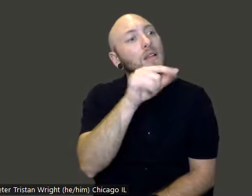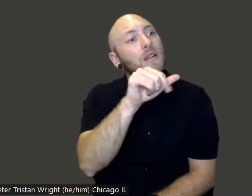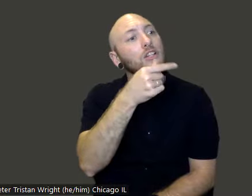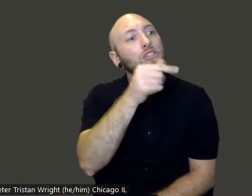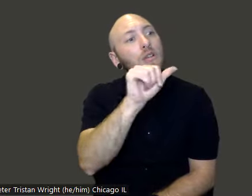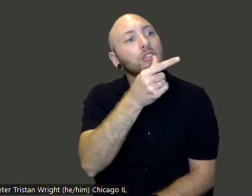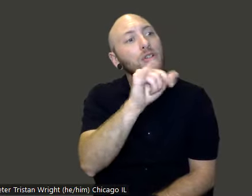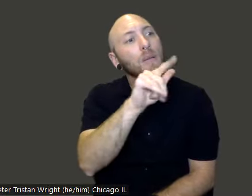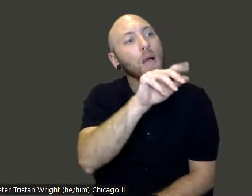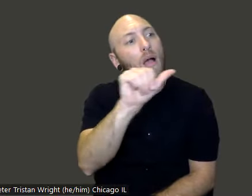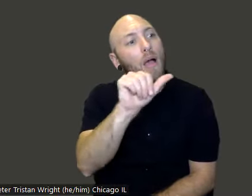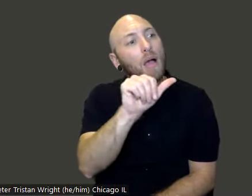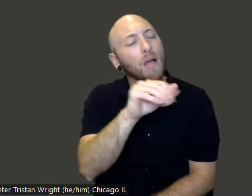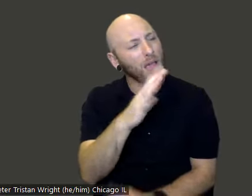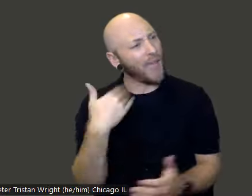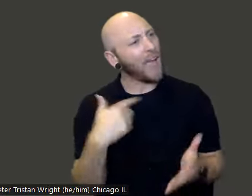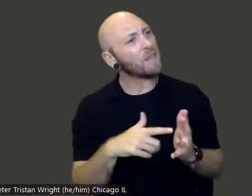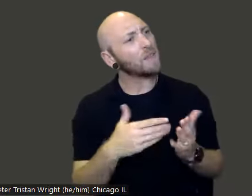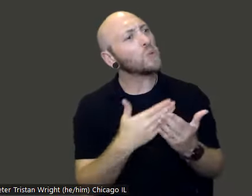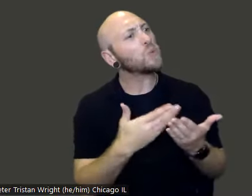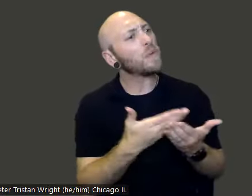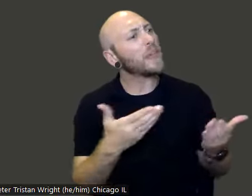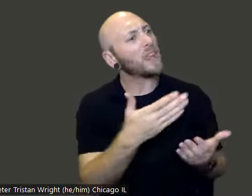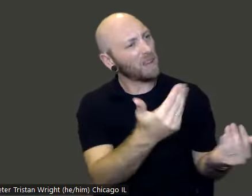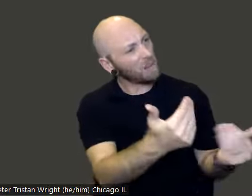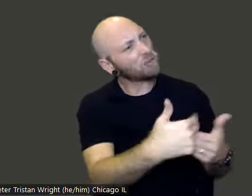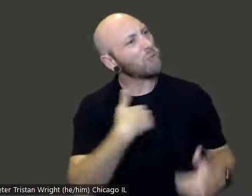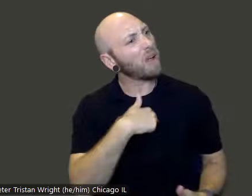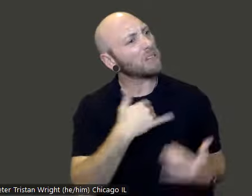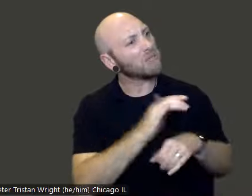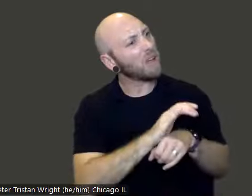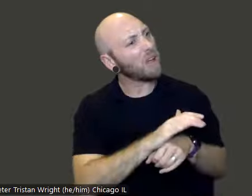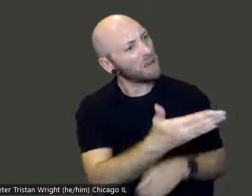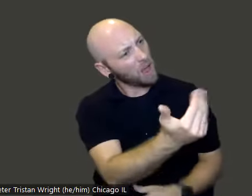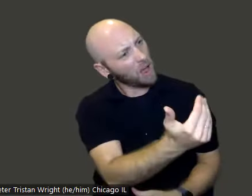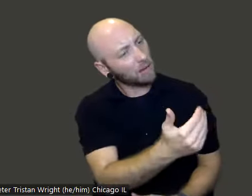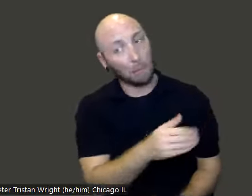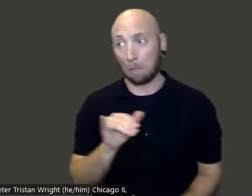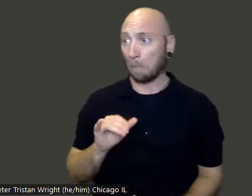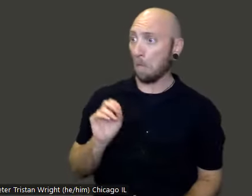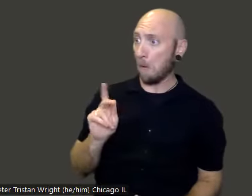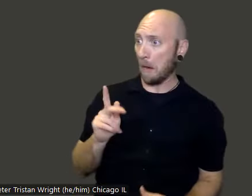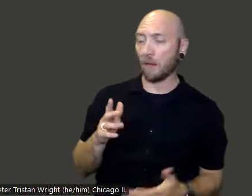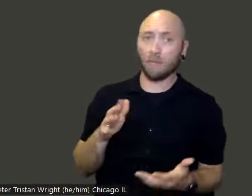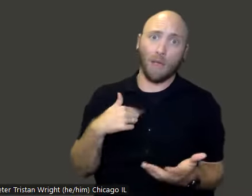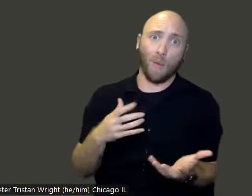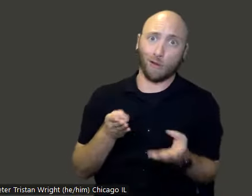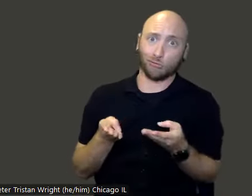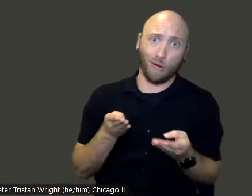year. He was like, you should come to this meeting tonight. And I was like, okay, cool. I was just looking for places to be of service, and